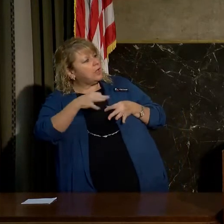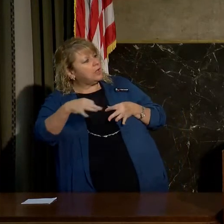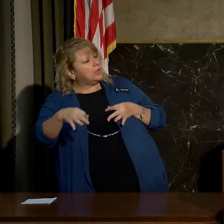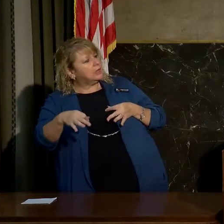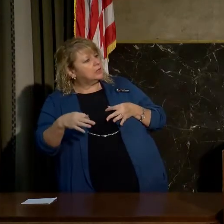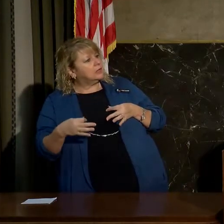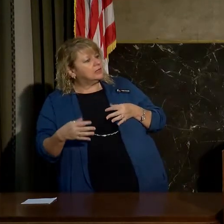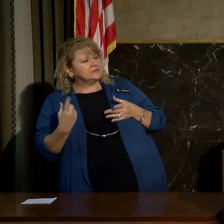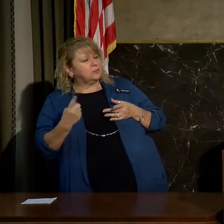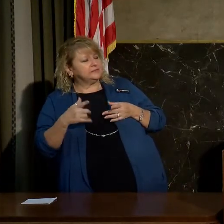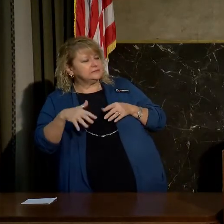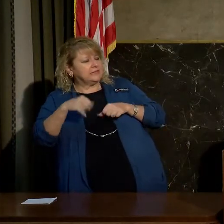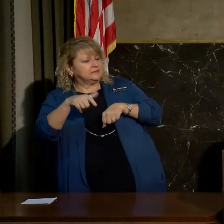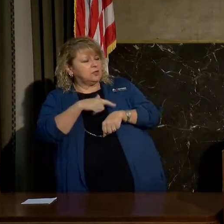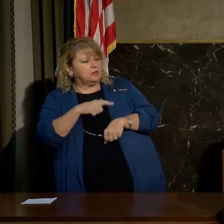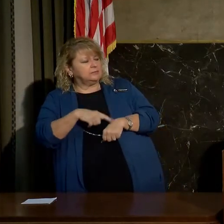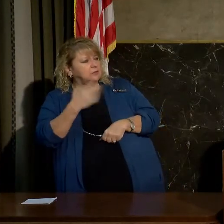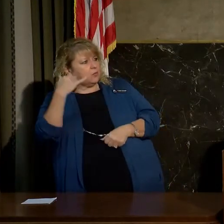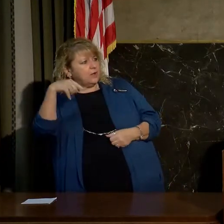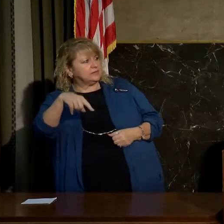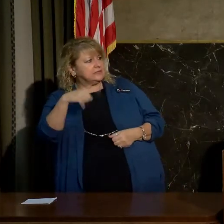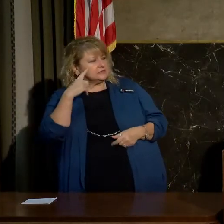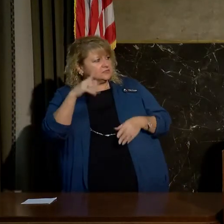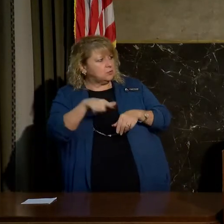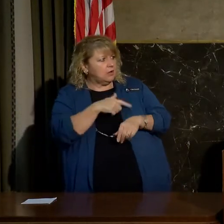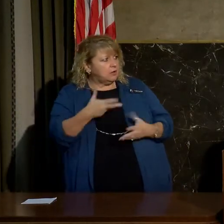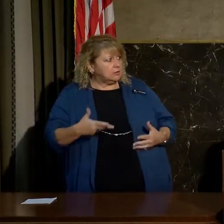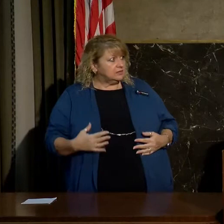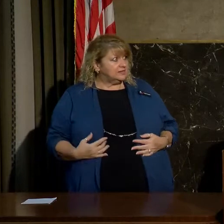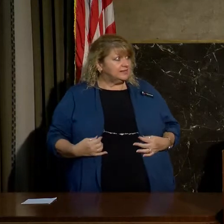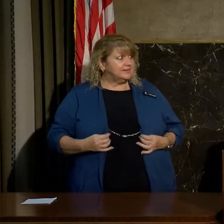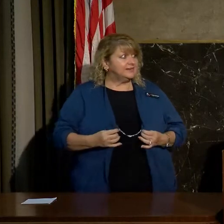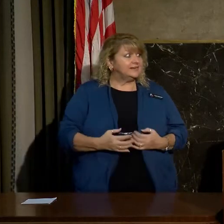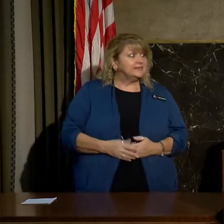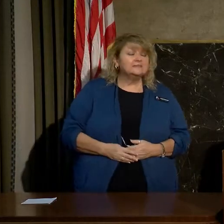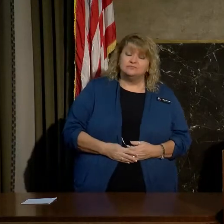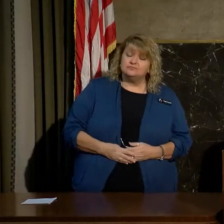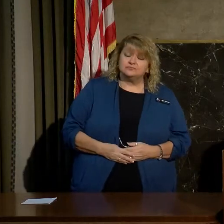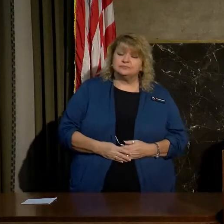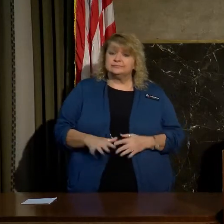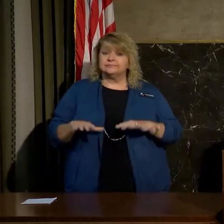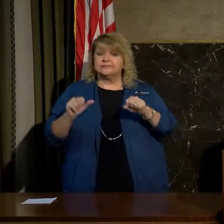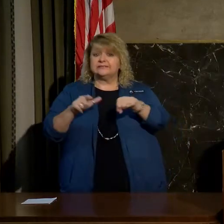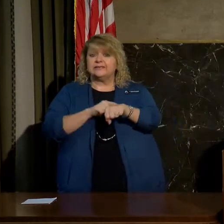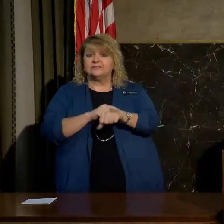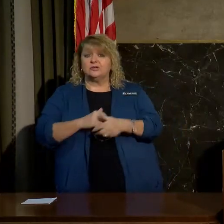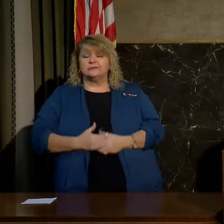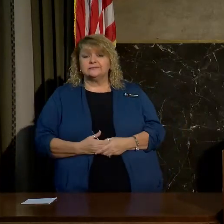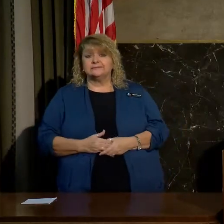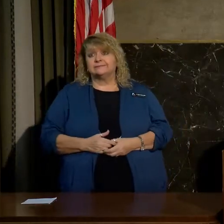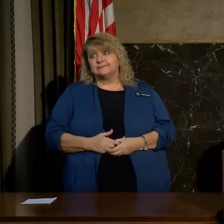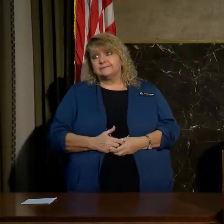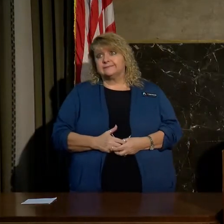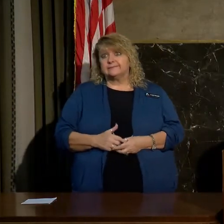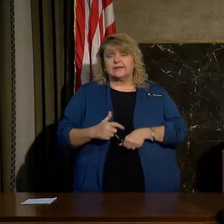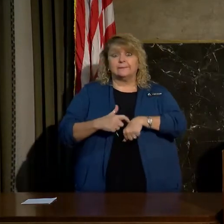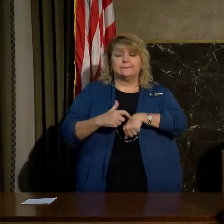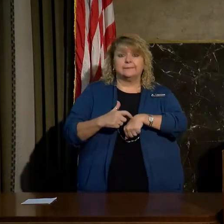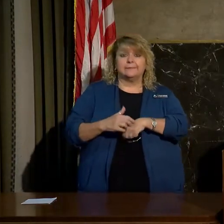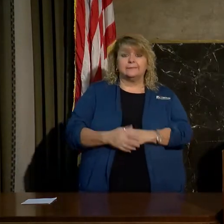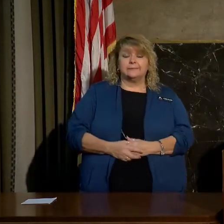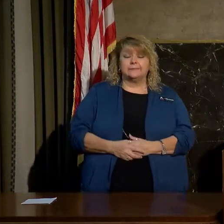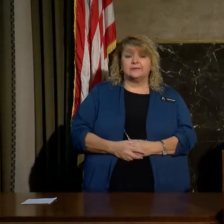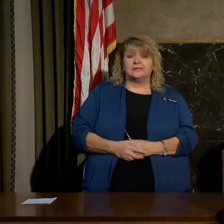historically has always taken long, but in this instance. Well, it does take long, and you know, quite frankly, we